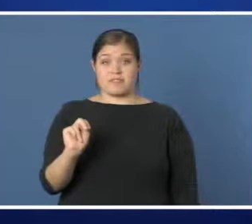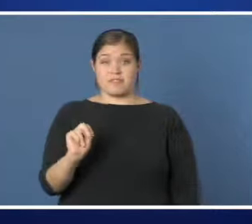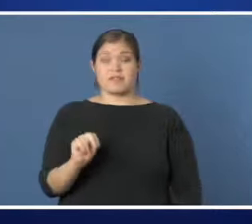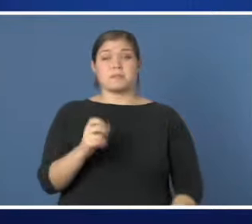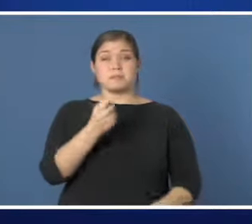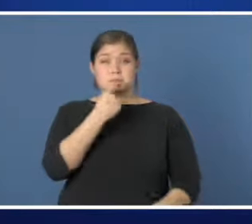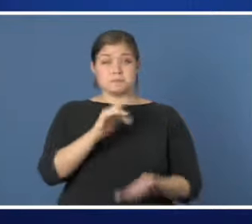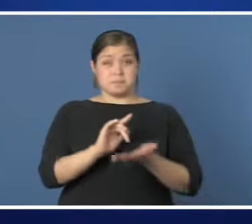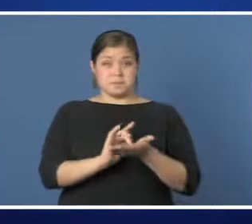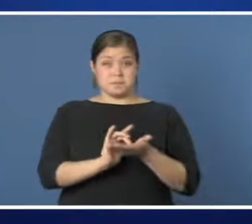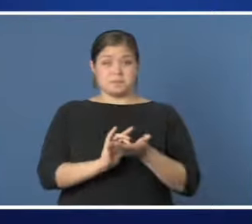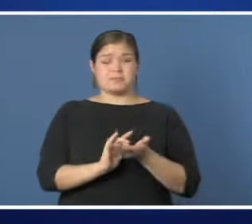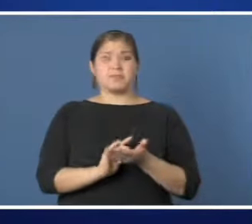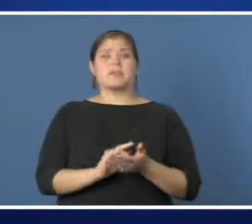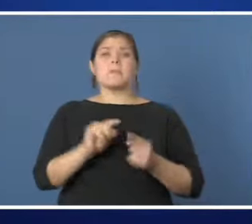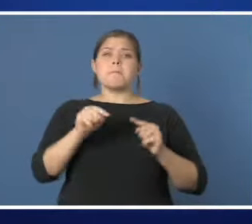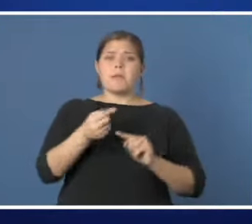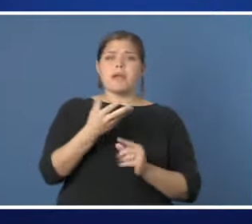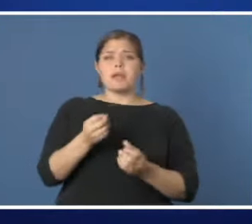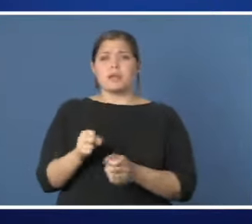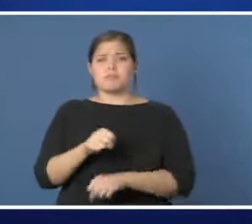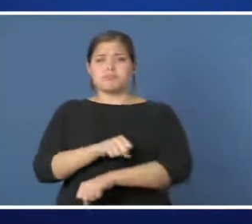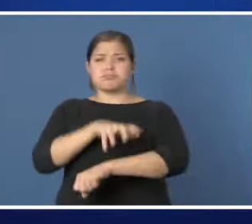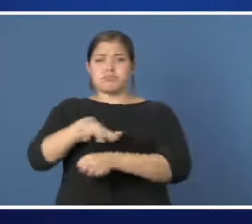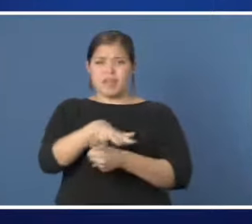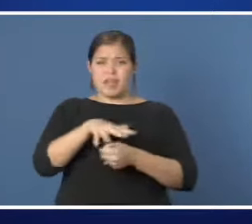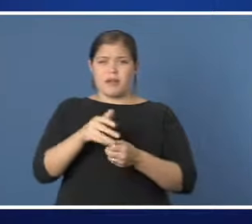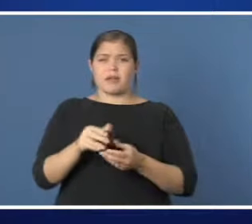Ibuprofen may relieve pain and inflammation.